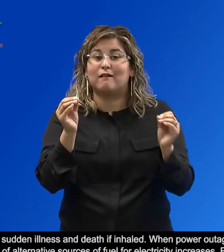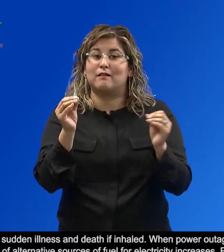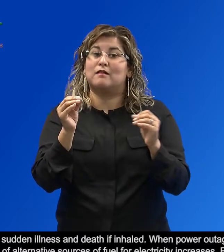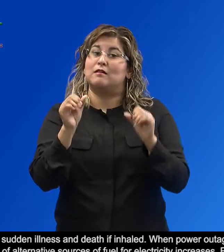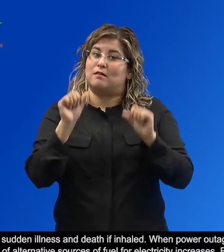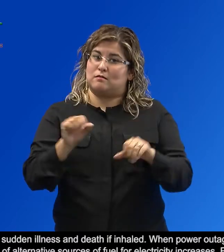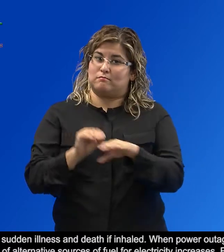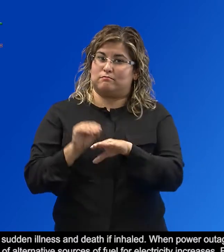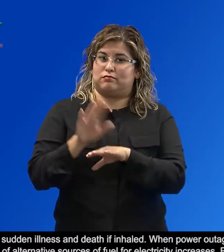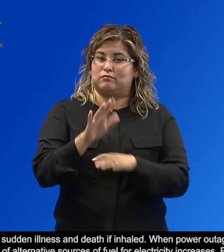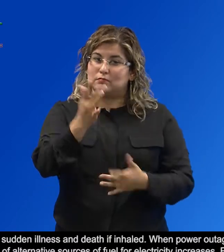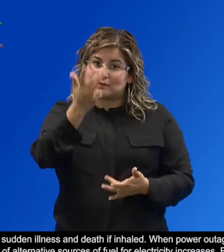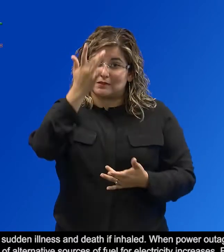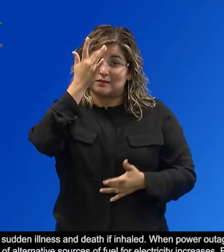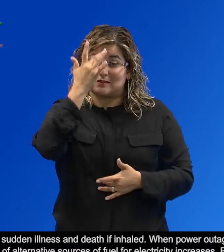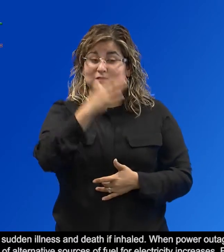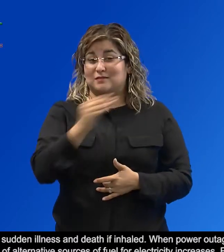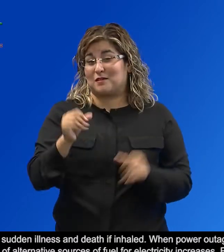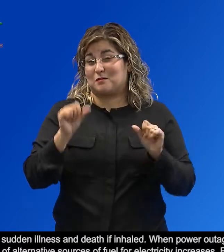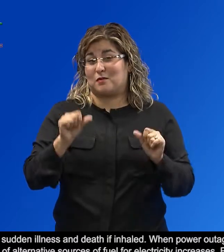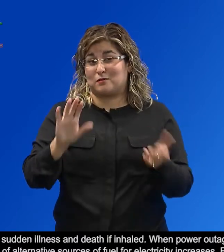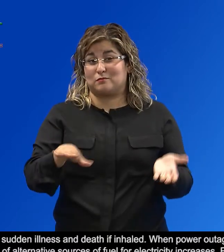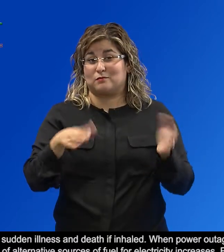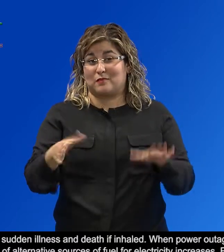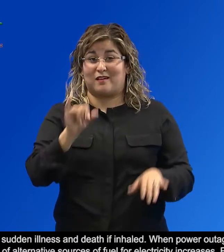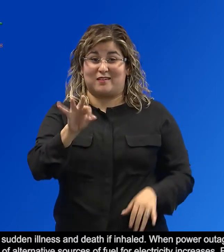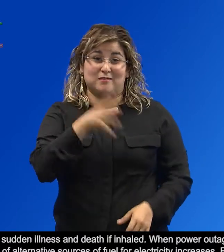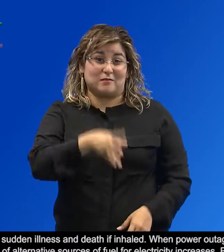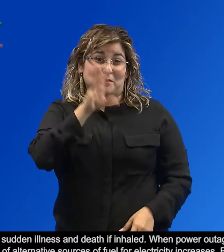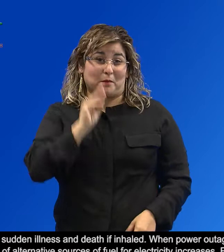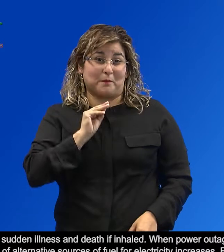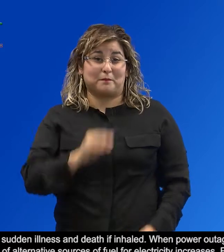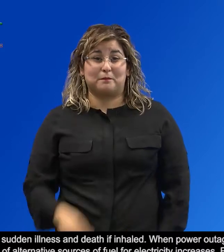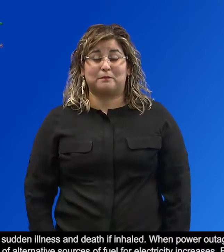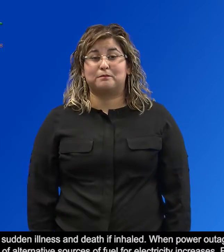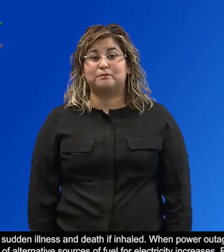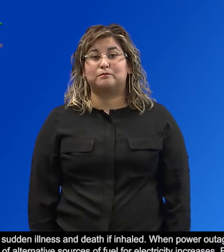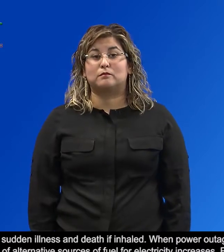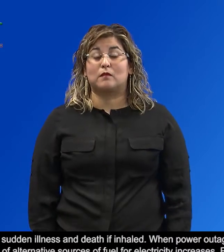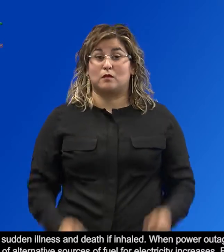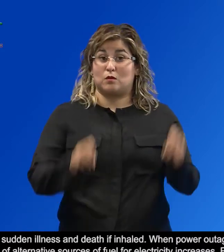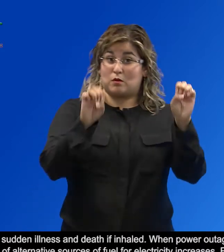When power outages occur during emergencies, the use of alternative sources of fuel for